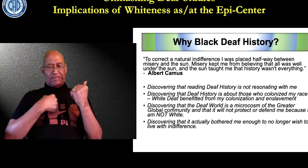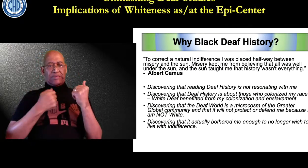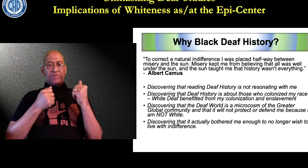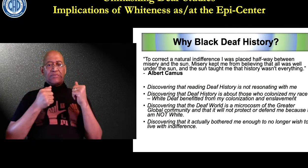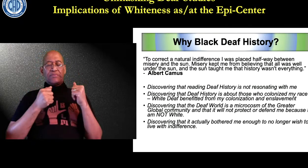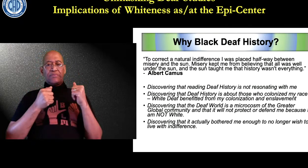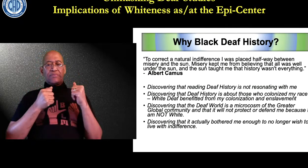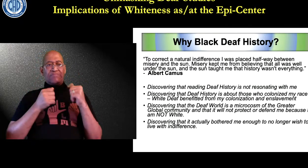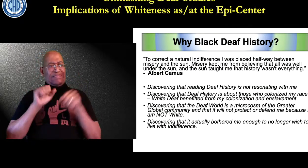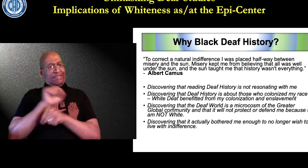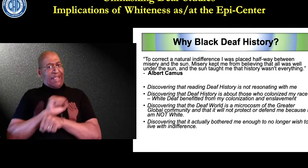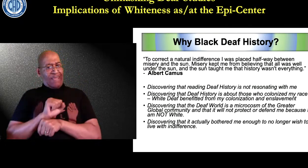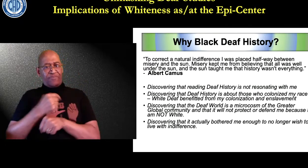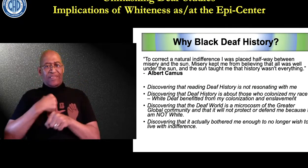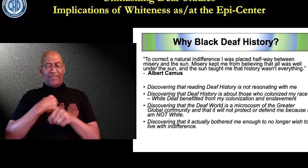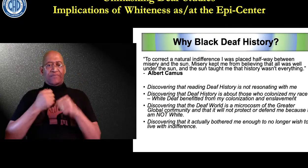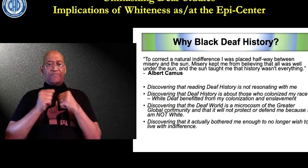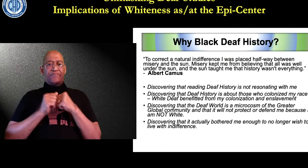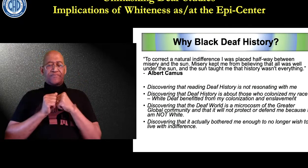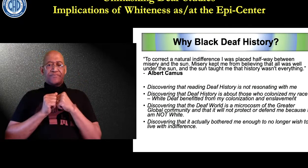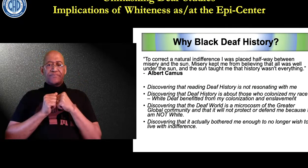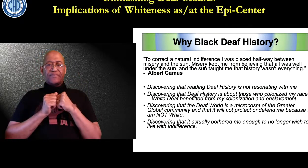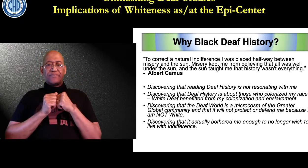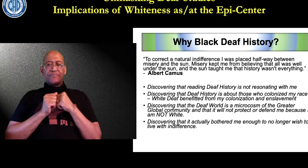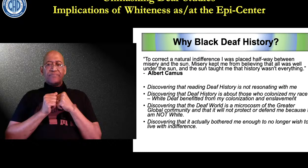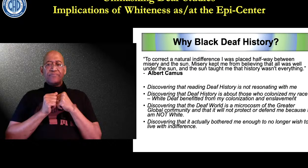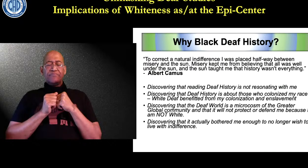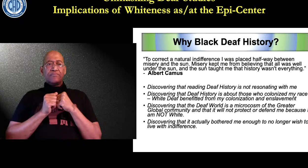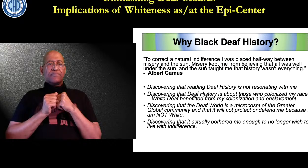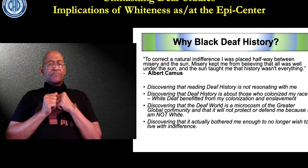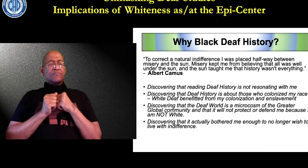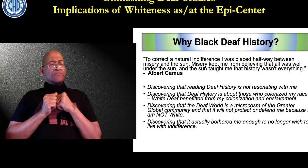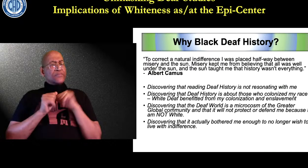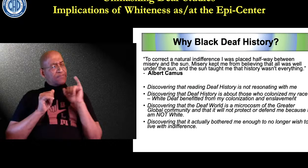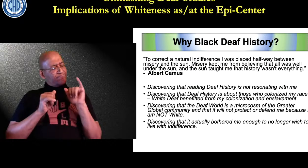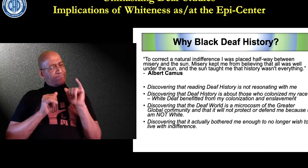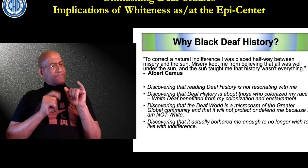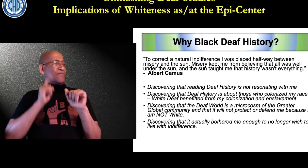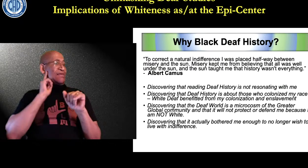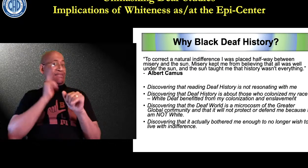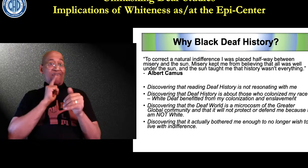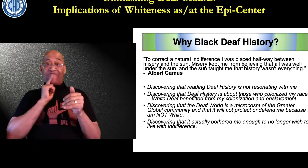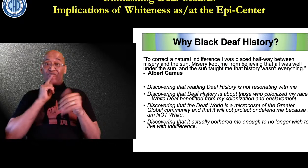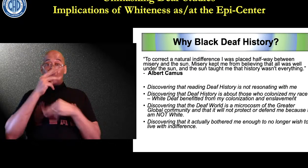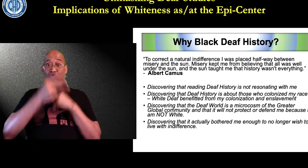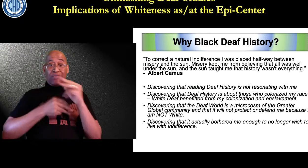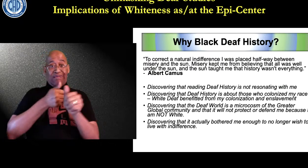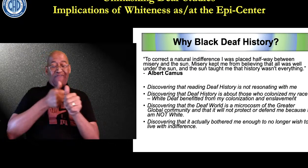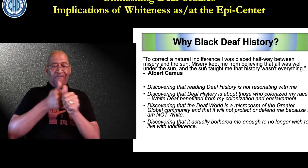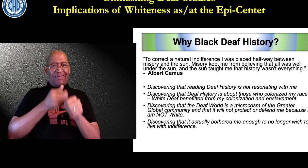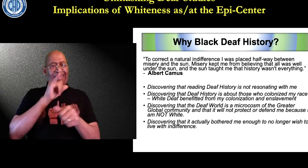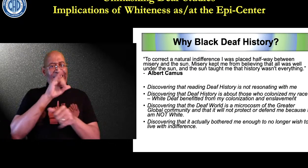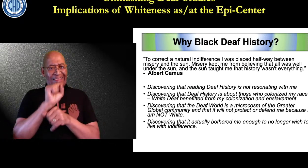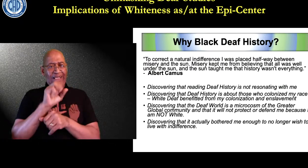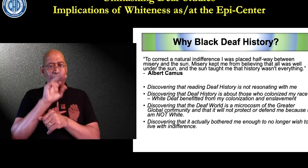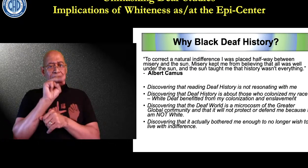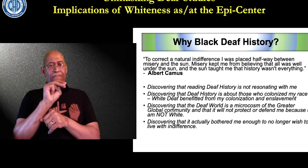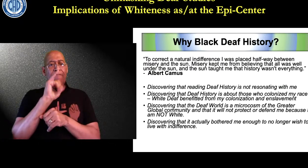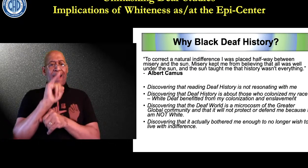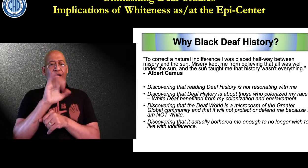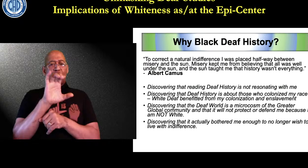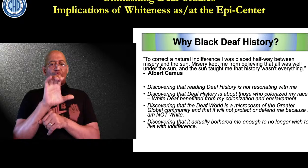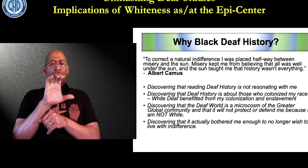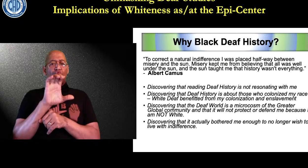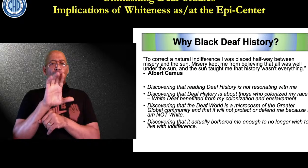Deaf history is about the white people who have colonized me and enslaved me.